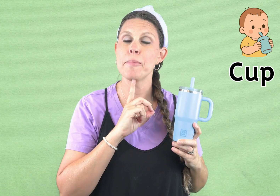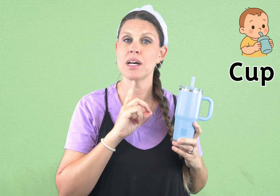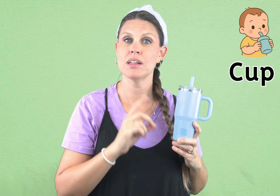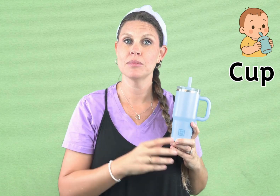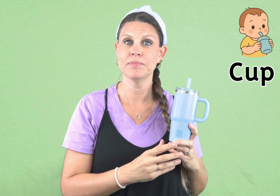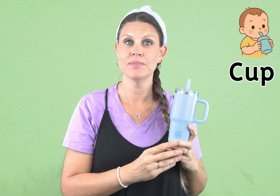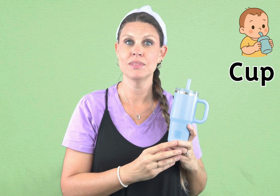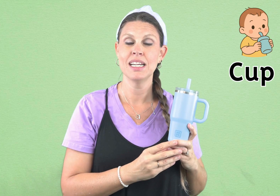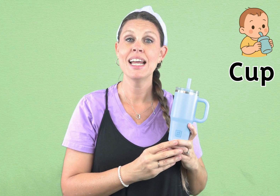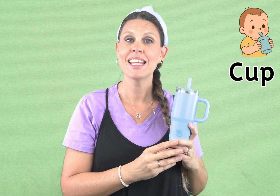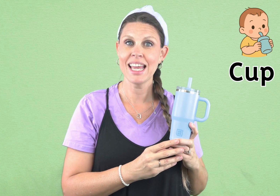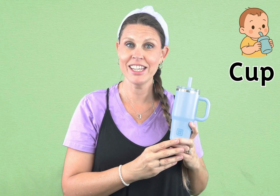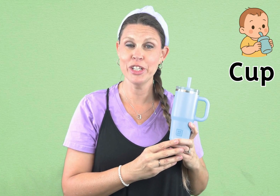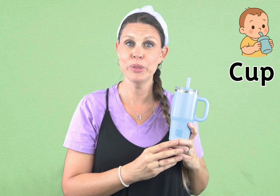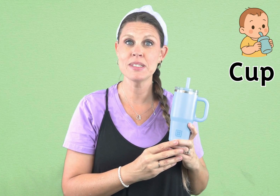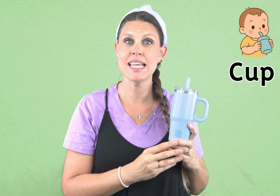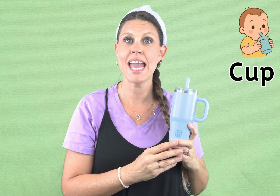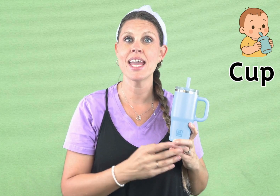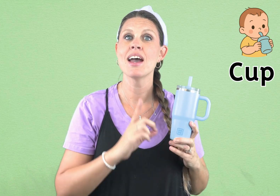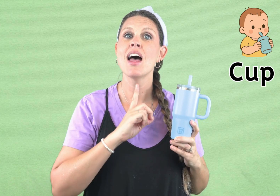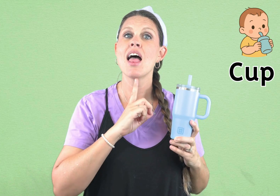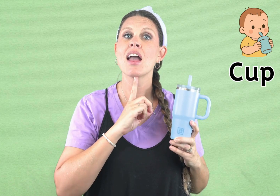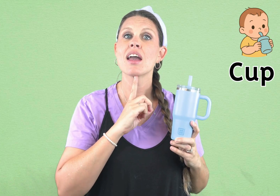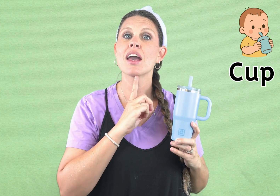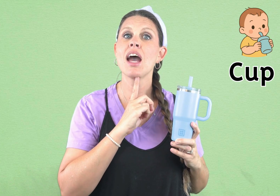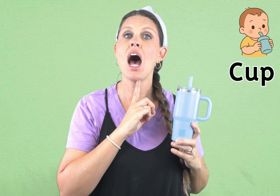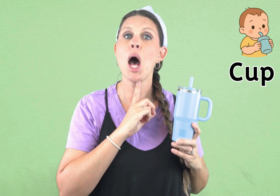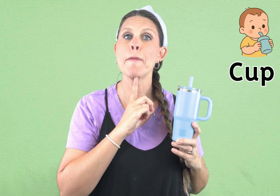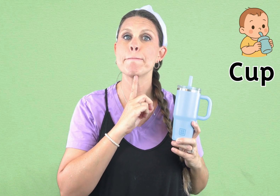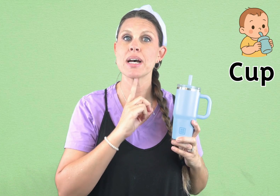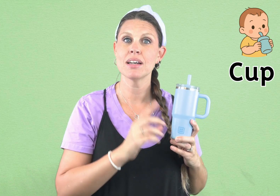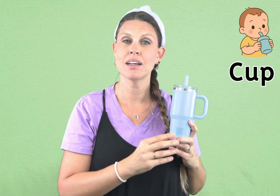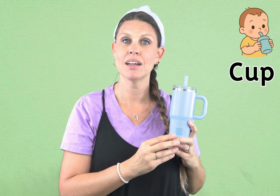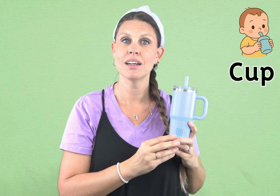Cup. Can you say cup?